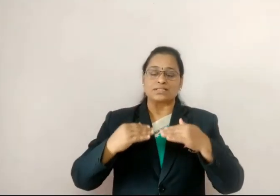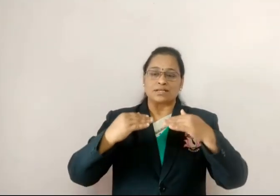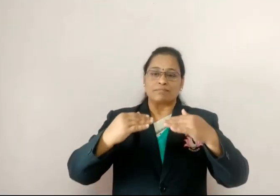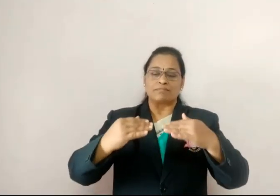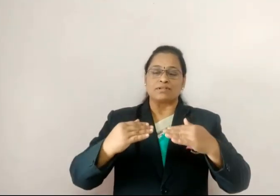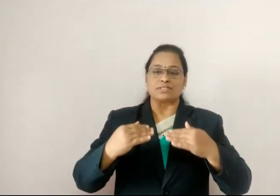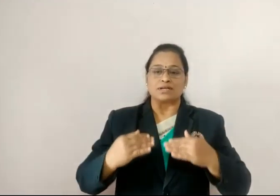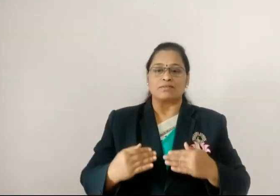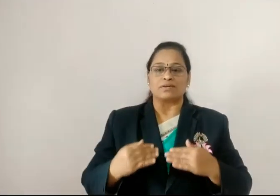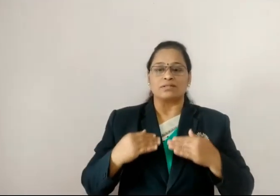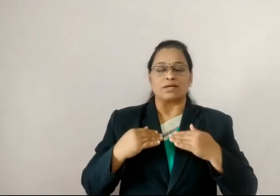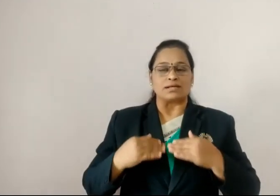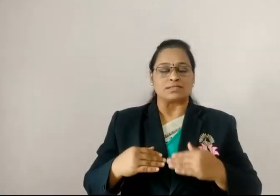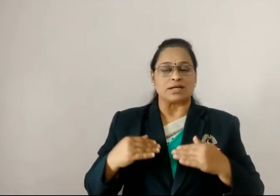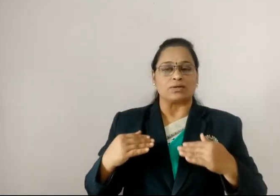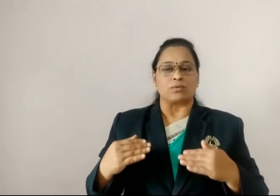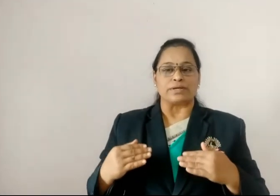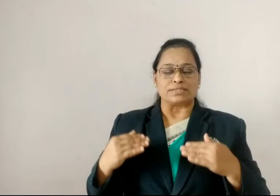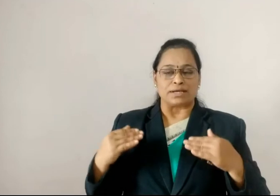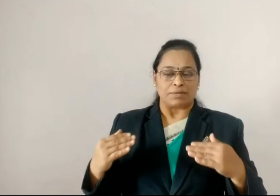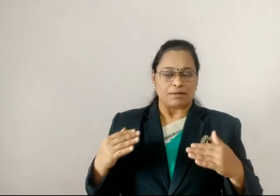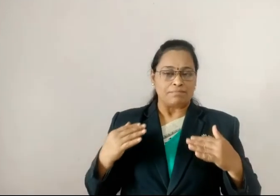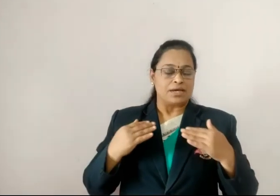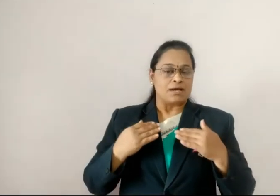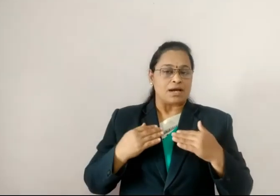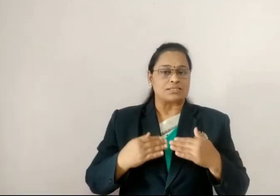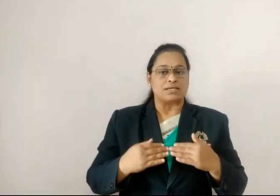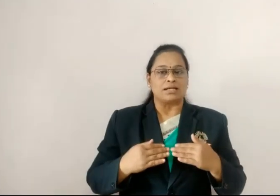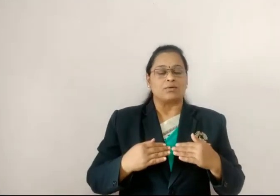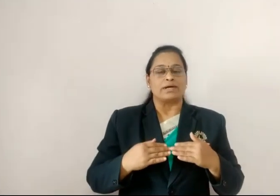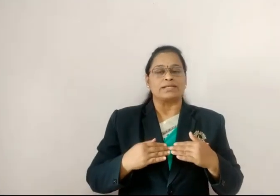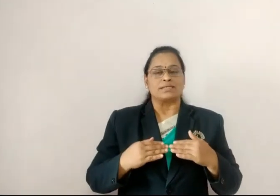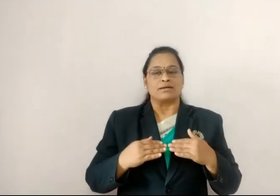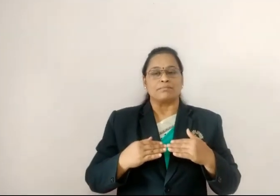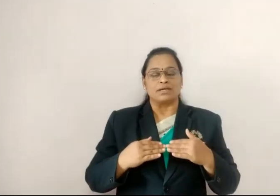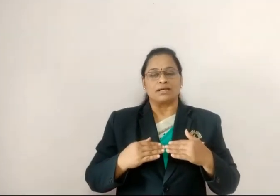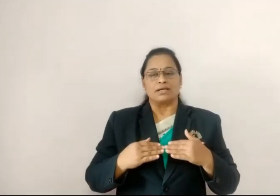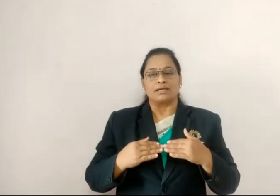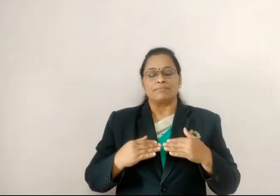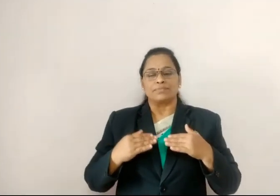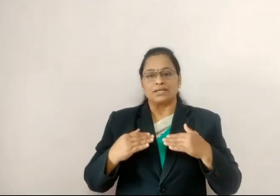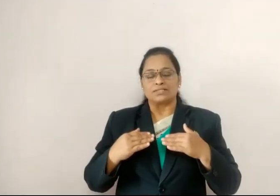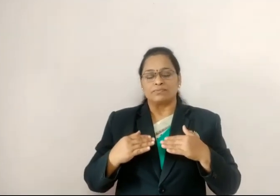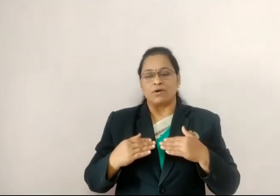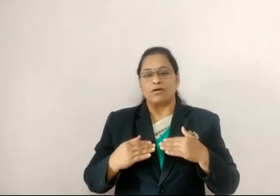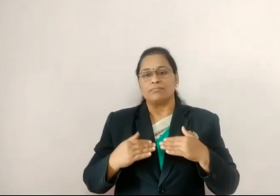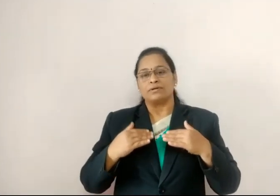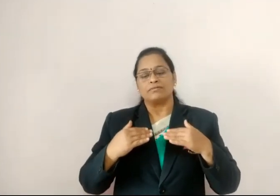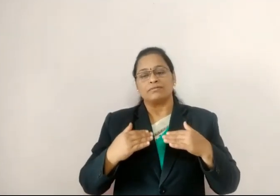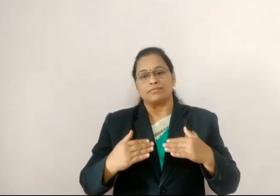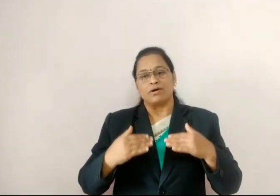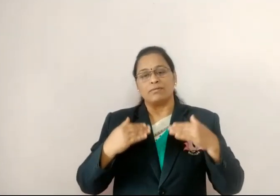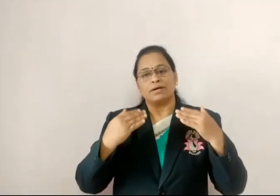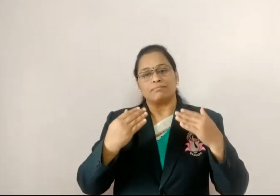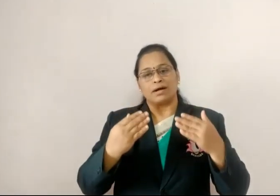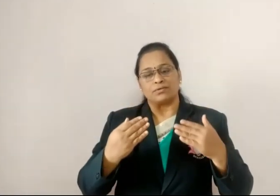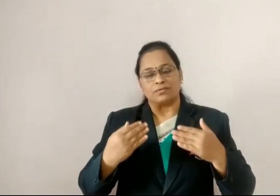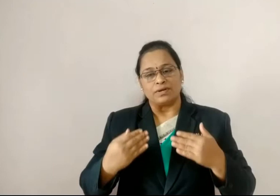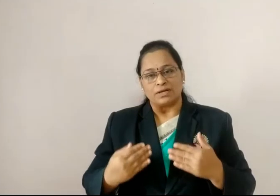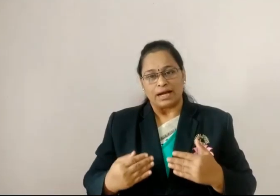step will start with acetyl coenzyme A. Acetyl coenzyme A is formed from pyruvic